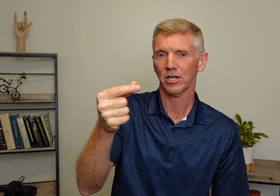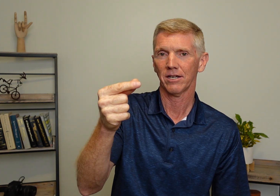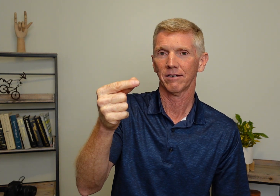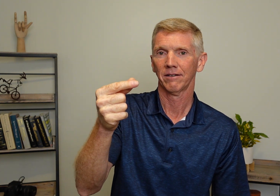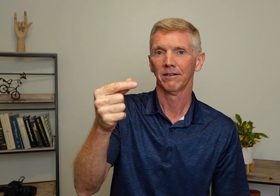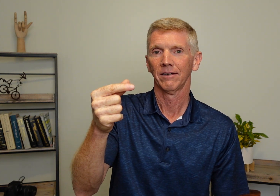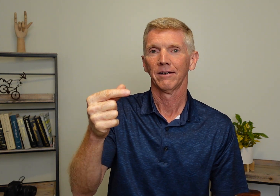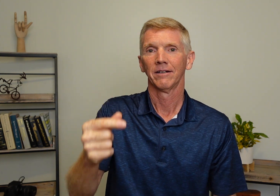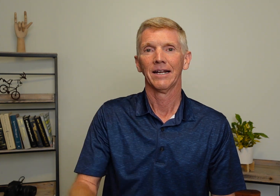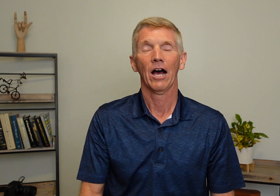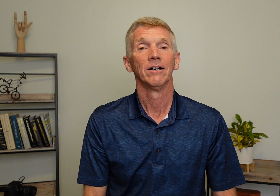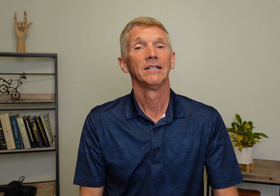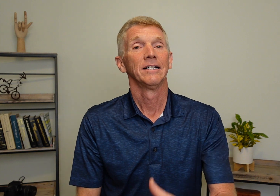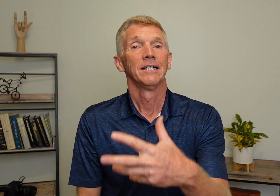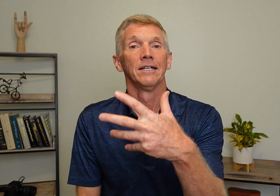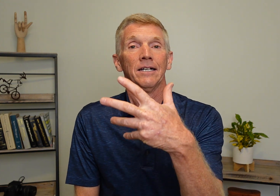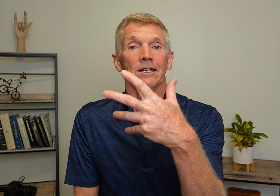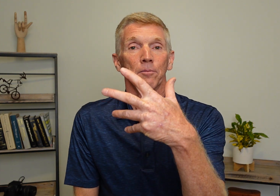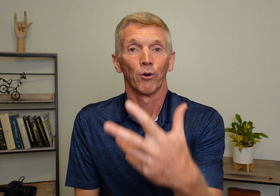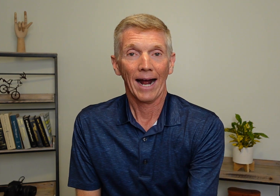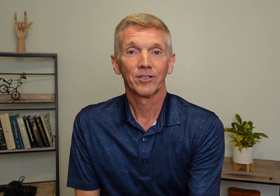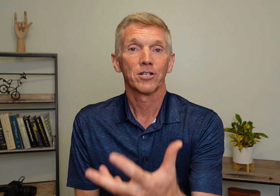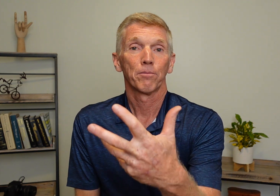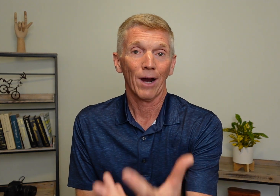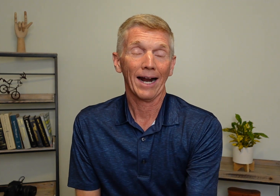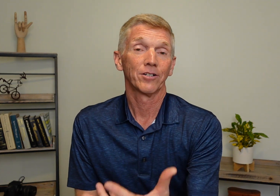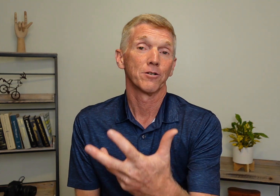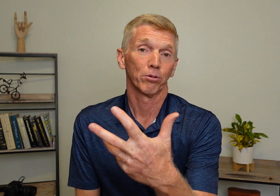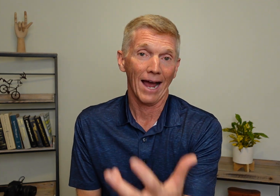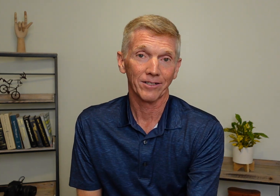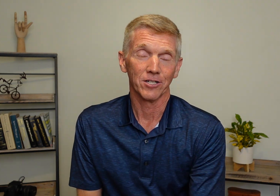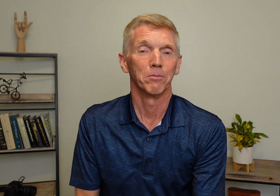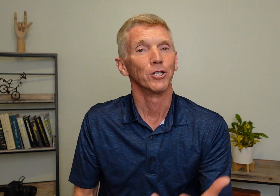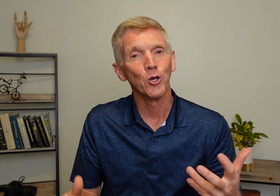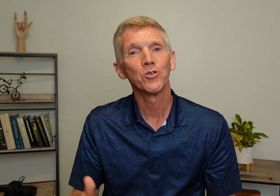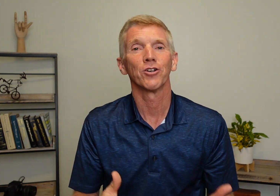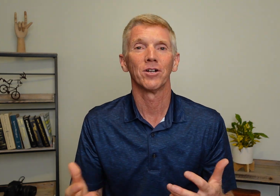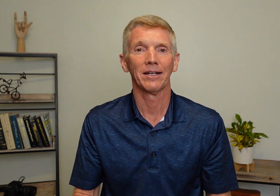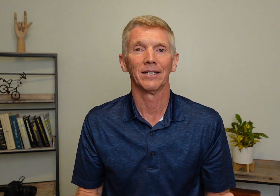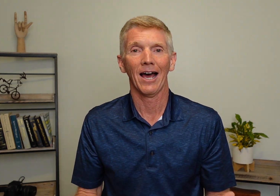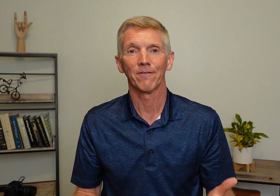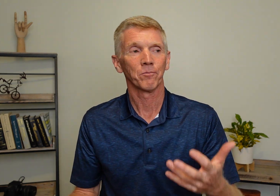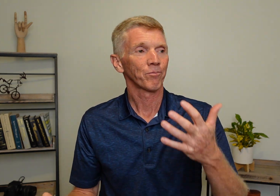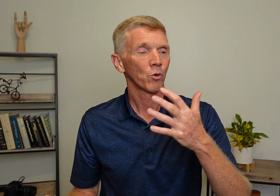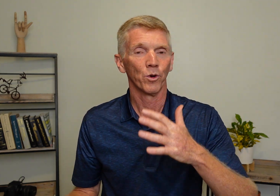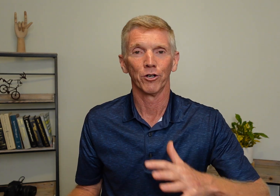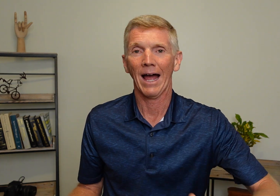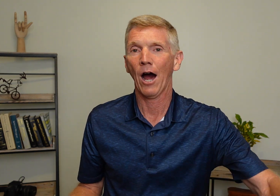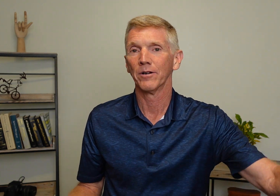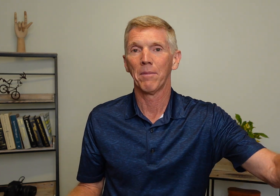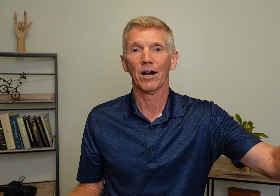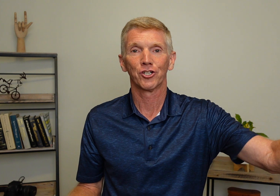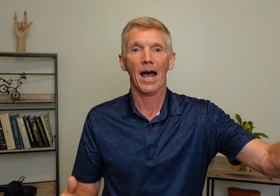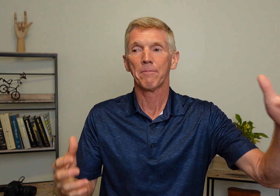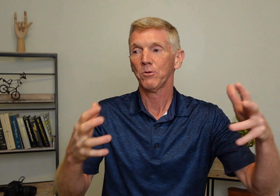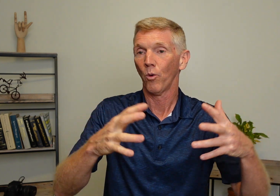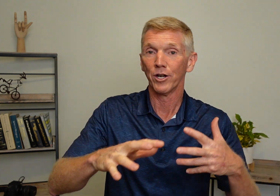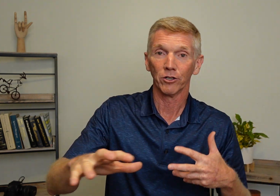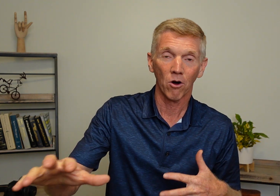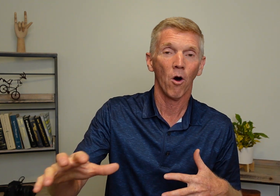M-E-E-T-I-N-G. Now, practice, practice, practice, but use it in your daily life. When you're out and about shopping, when you're home,